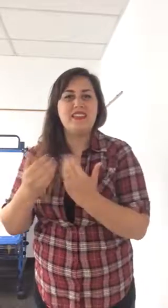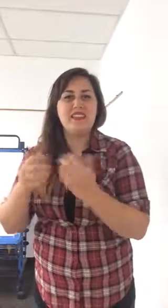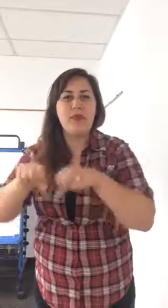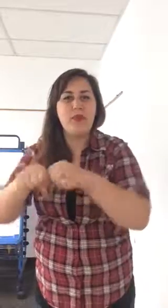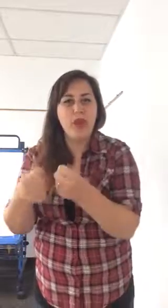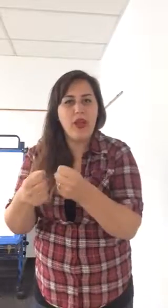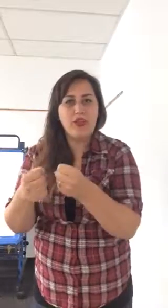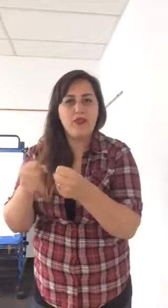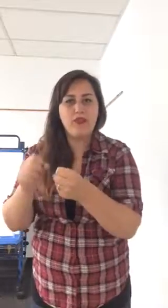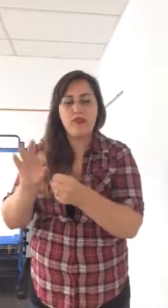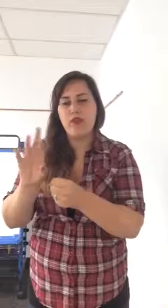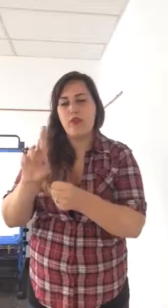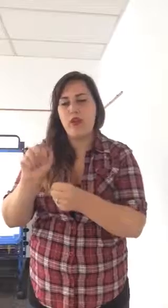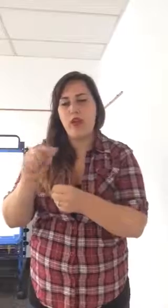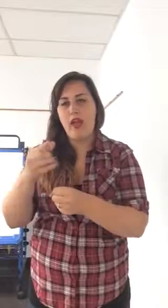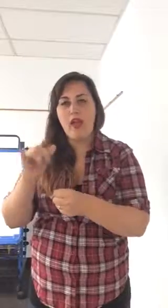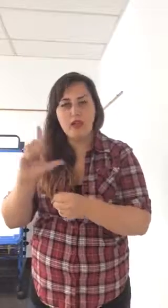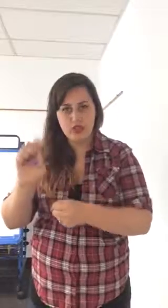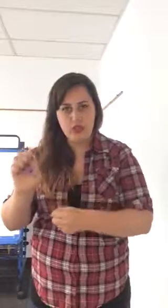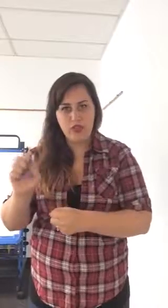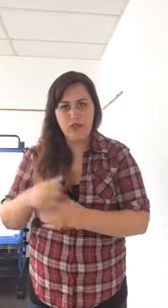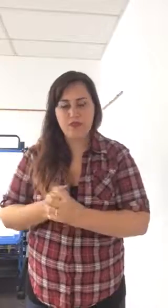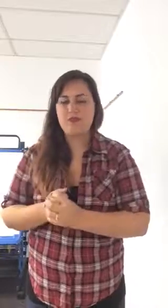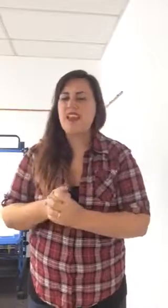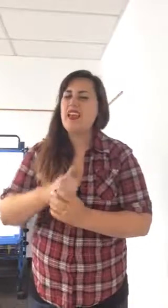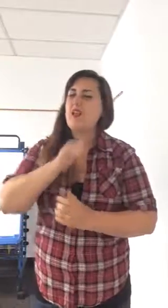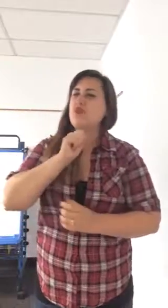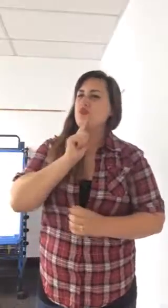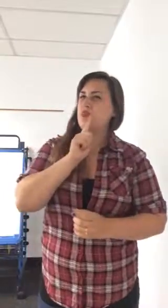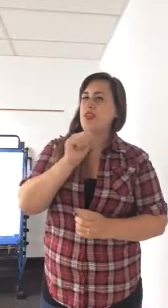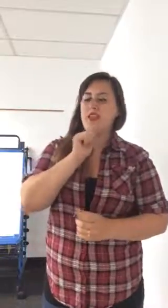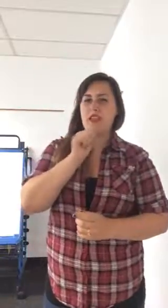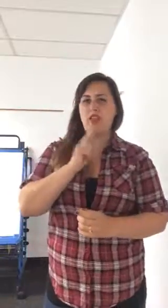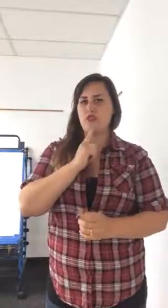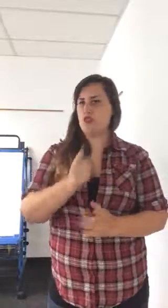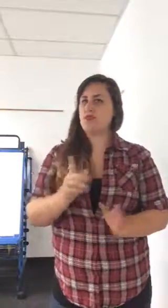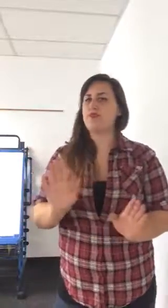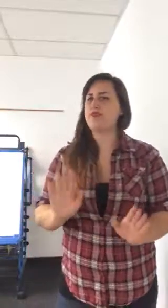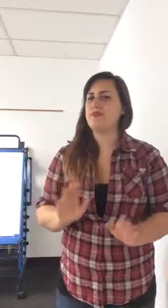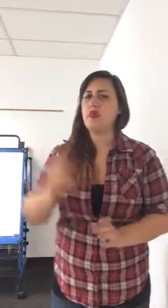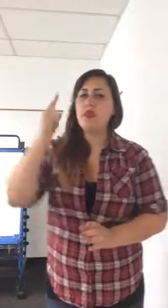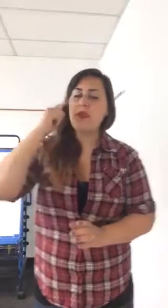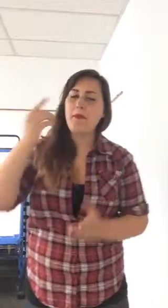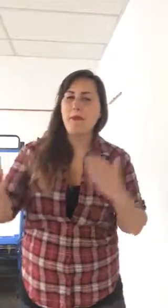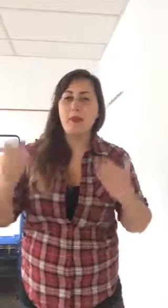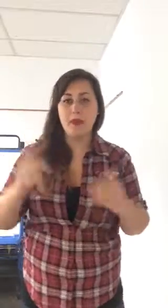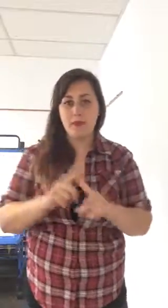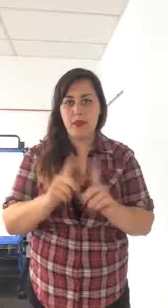bones of the baby are more fragile. But you know, that's really not true. That's really, really not true. And there's a reason for that. That's where we're headed. Go